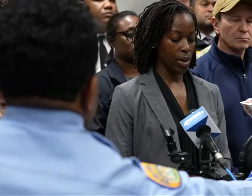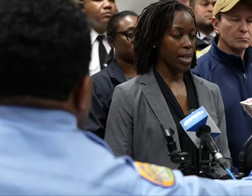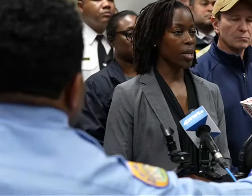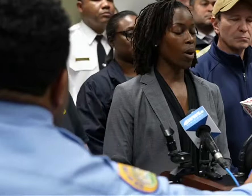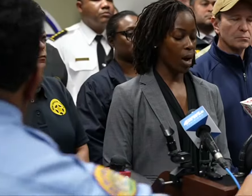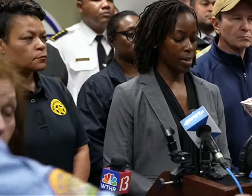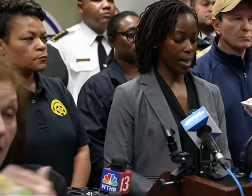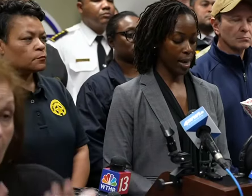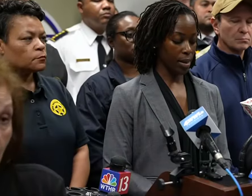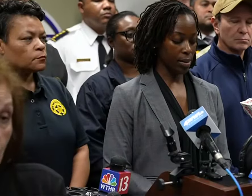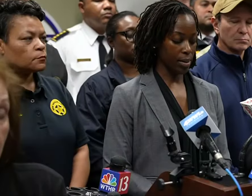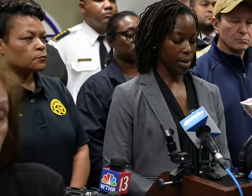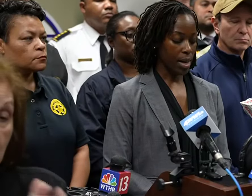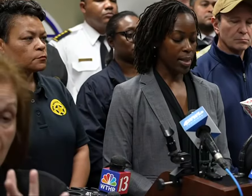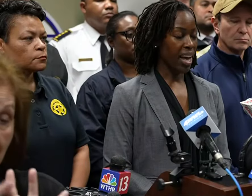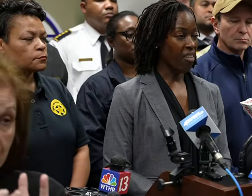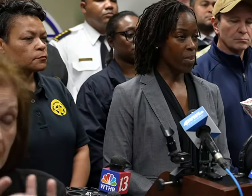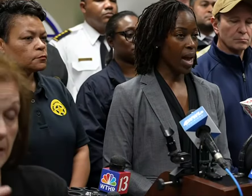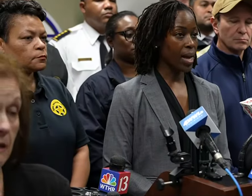hours.